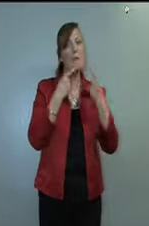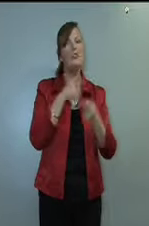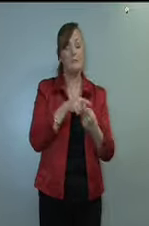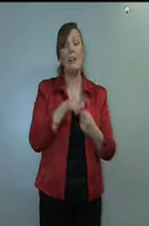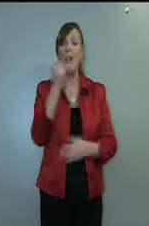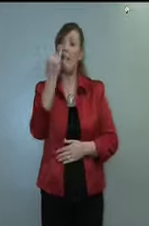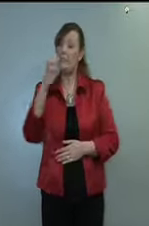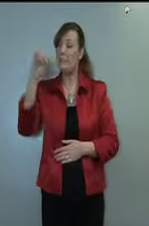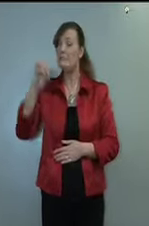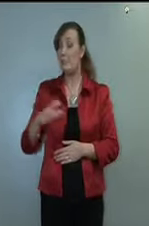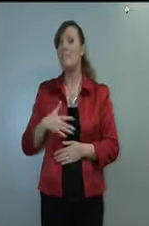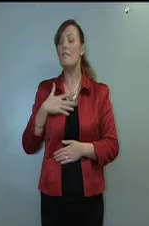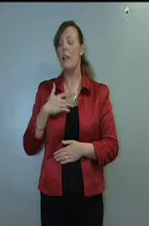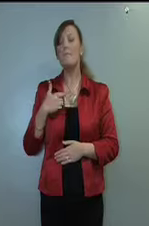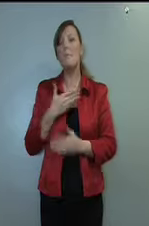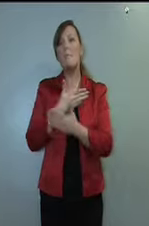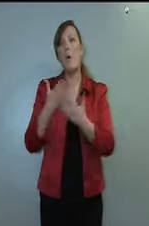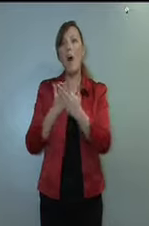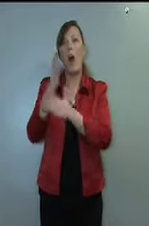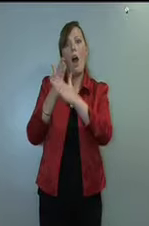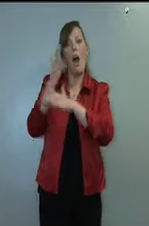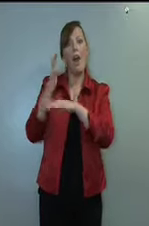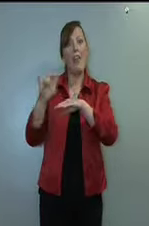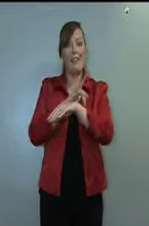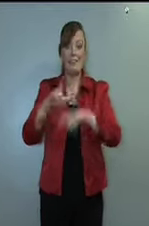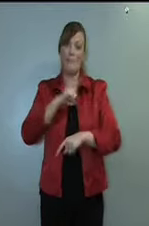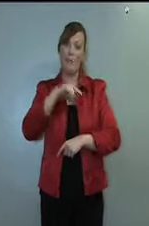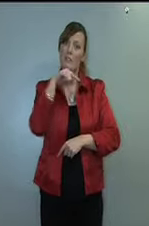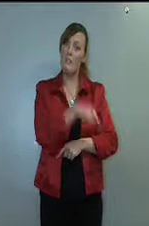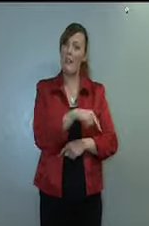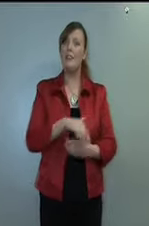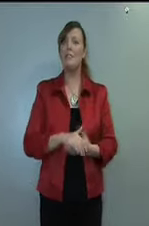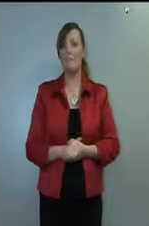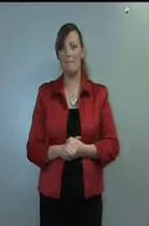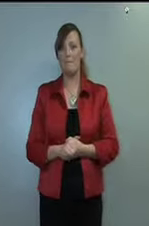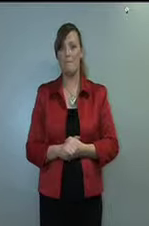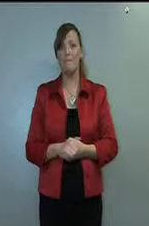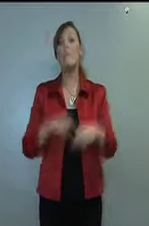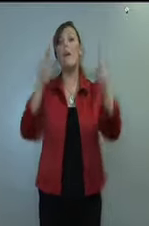continue, and that 60% feel it increased their attendance at theatre.